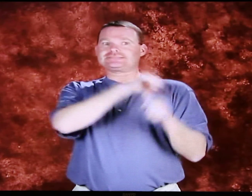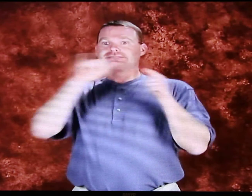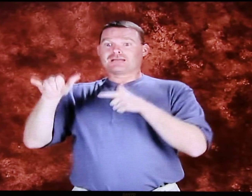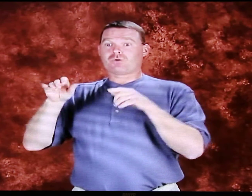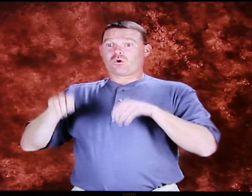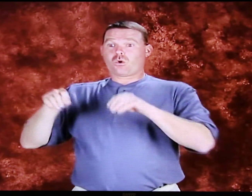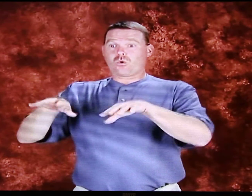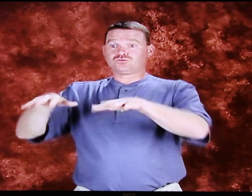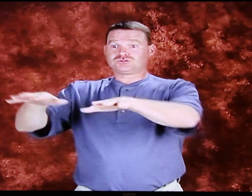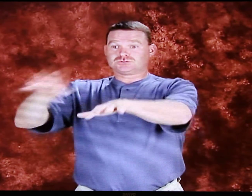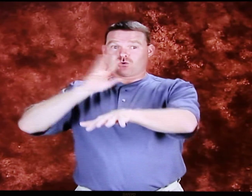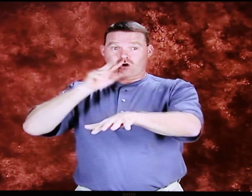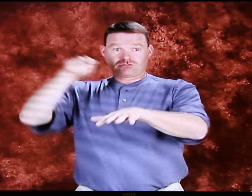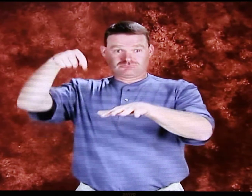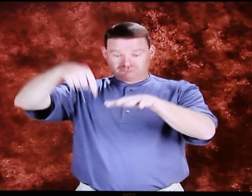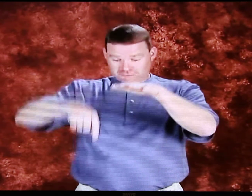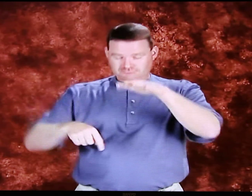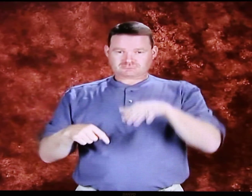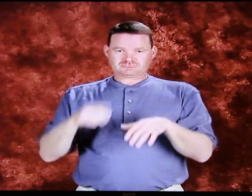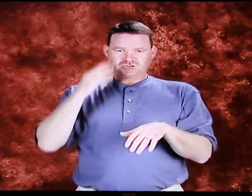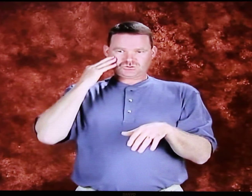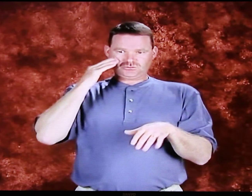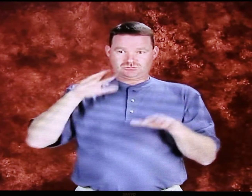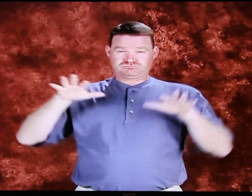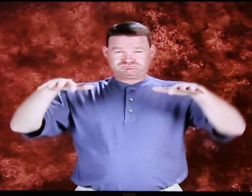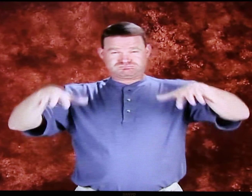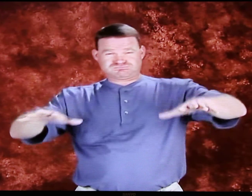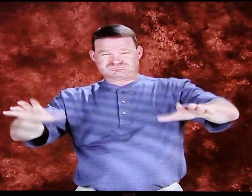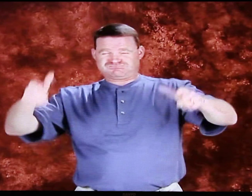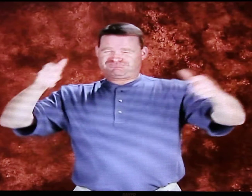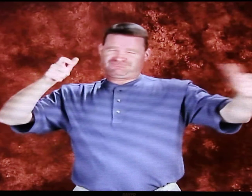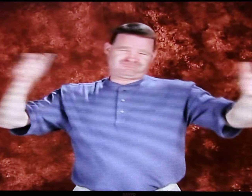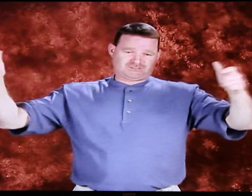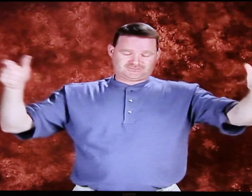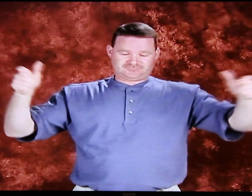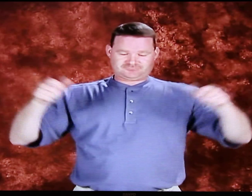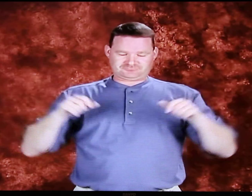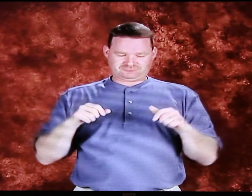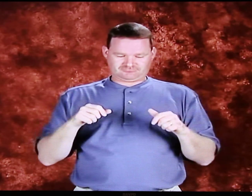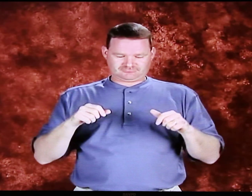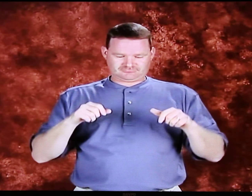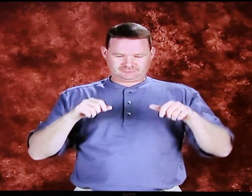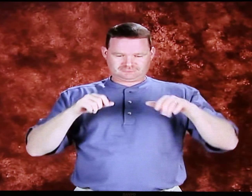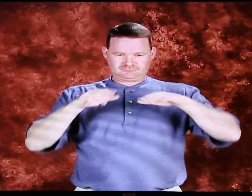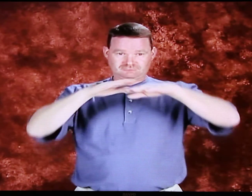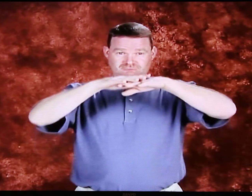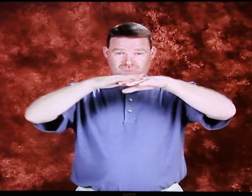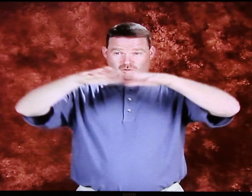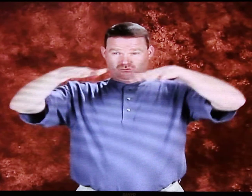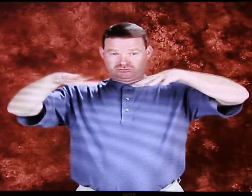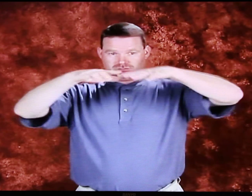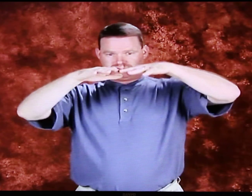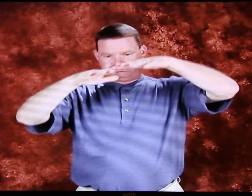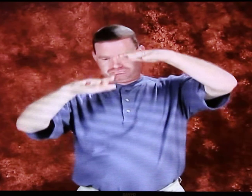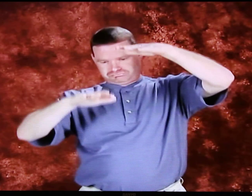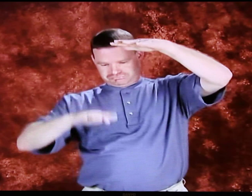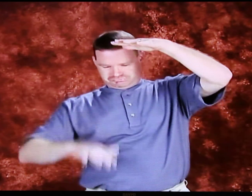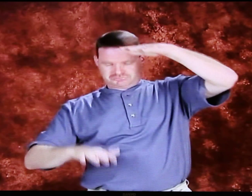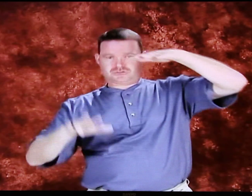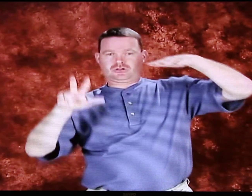So we have the tree that I just talked about, and then also if you think about the ocean, it's such a vast, vast ocean.